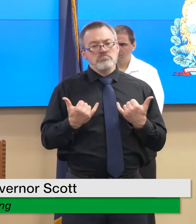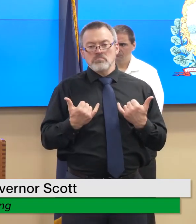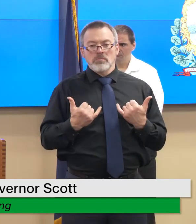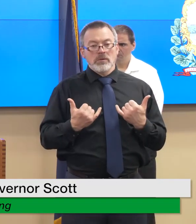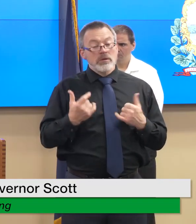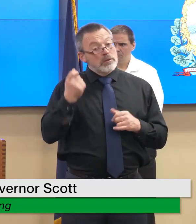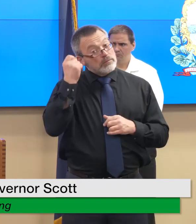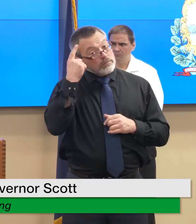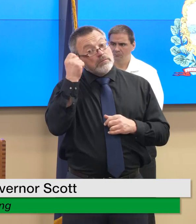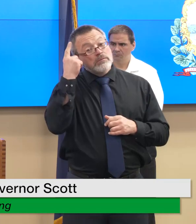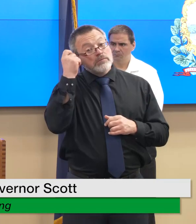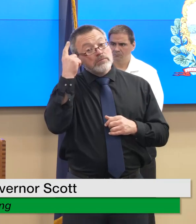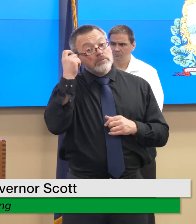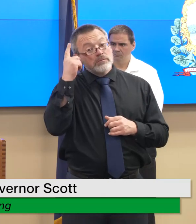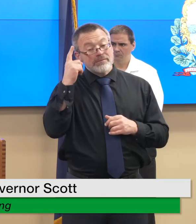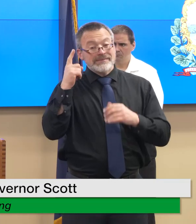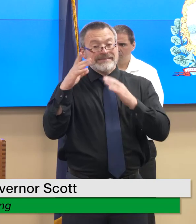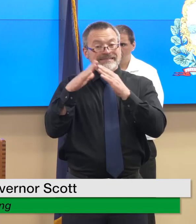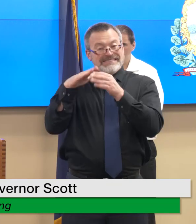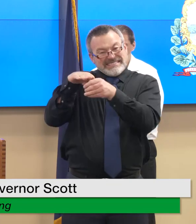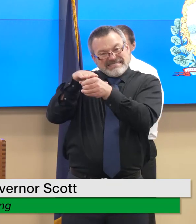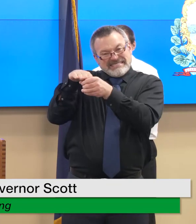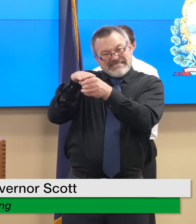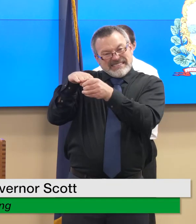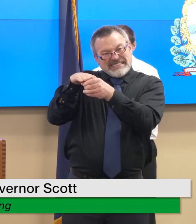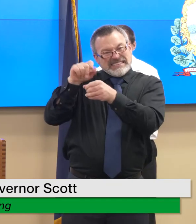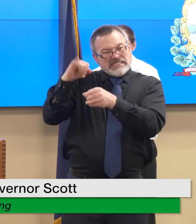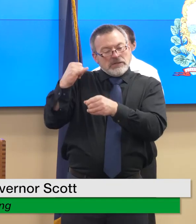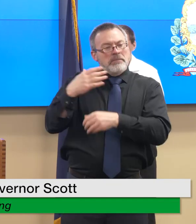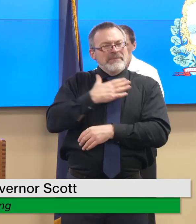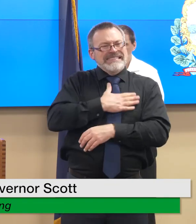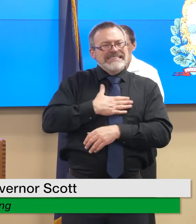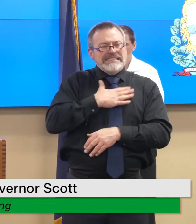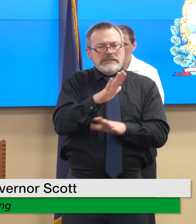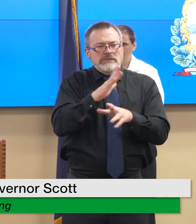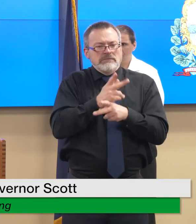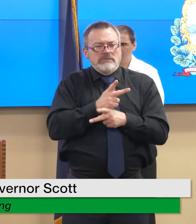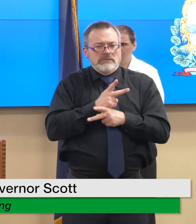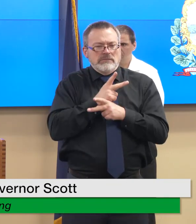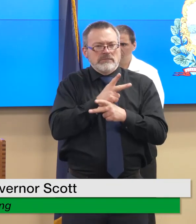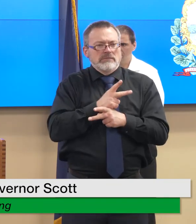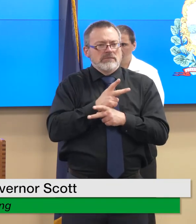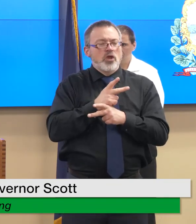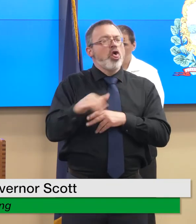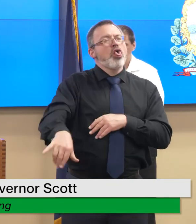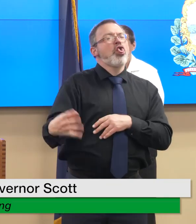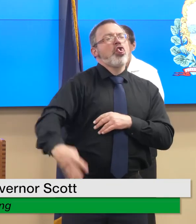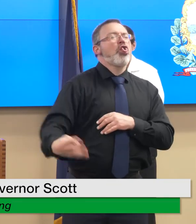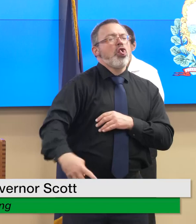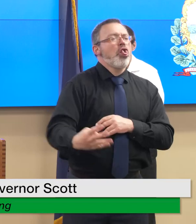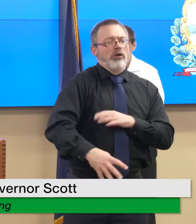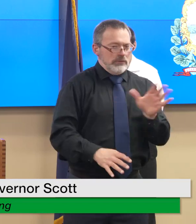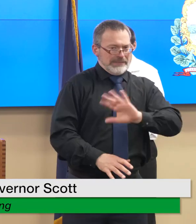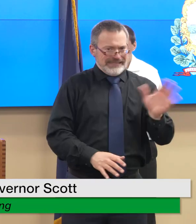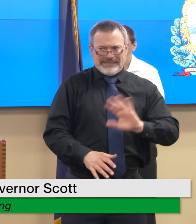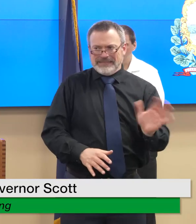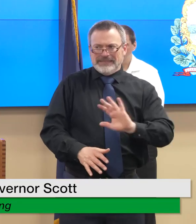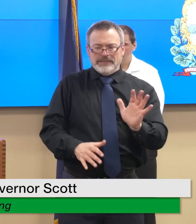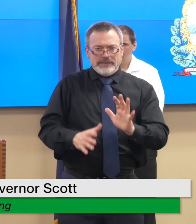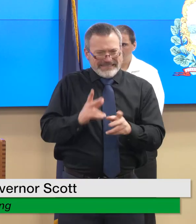town officials are asking users to exercise conservation and reduce water demands to the extent